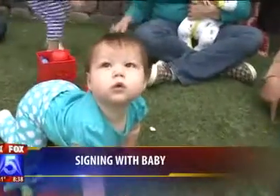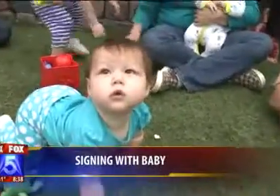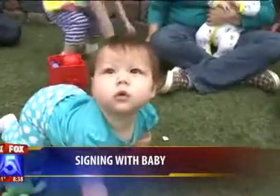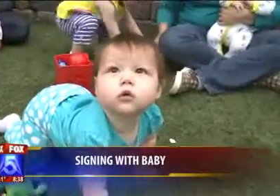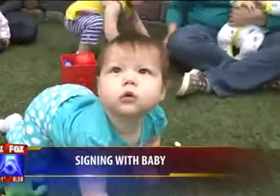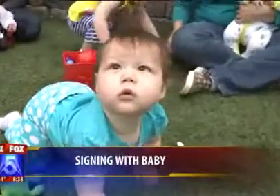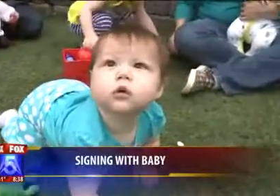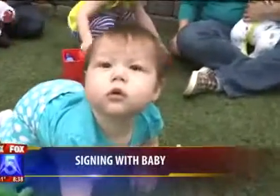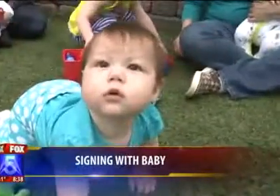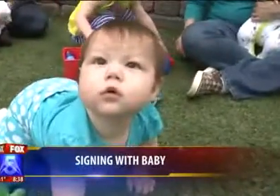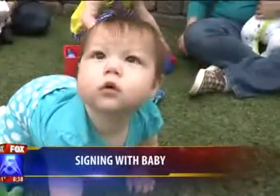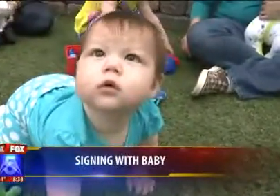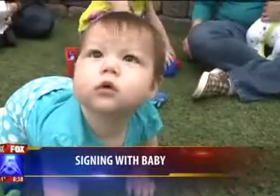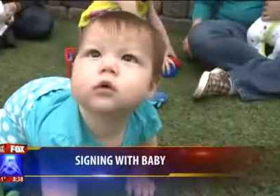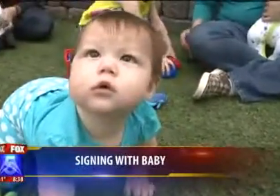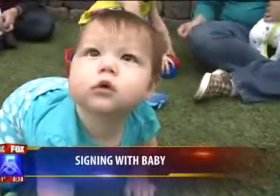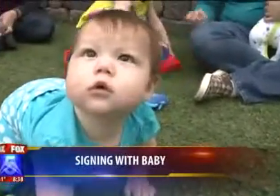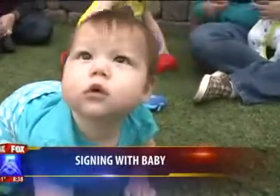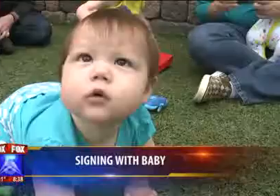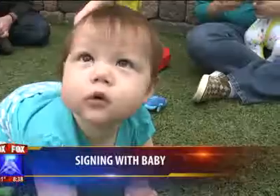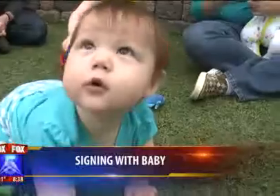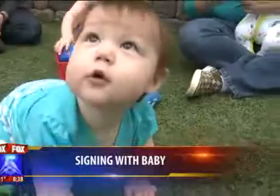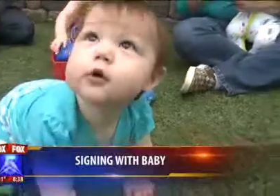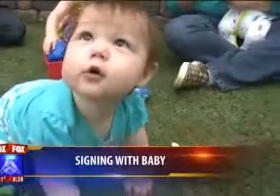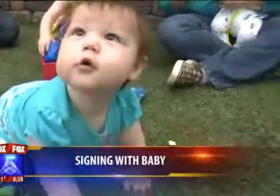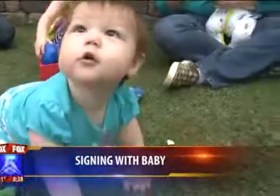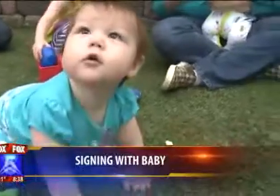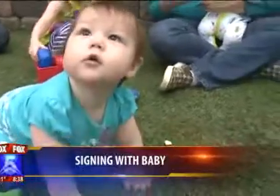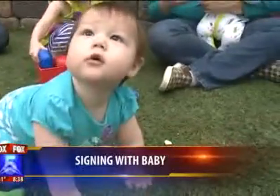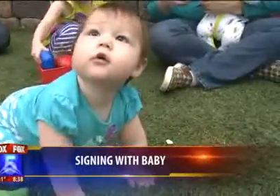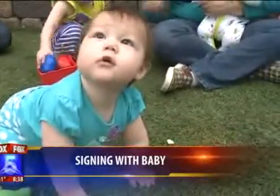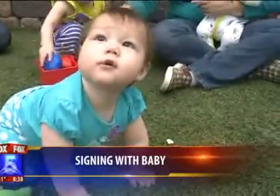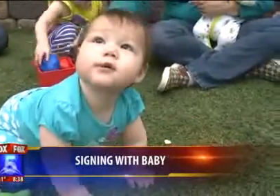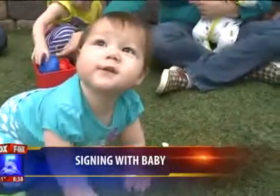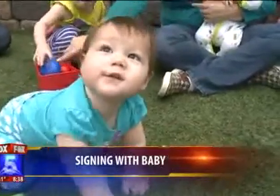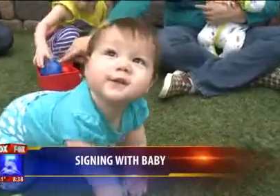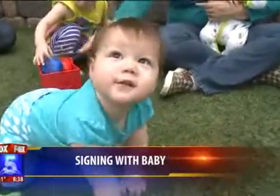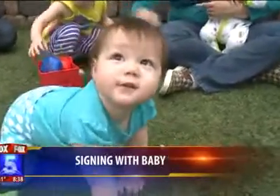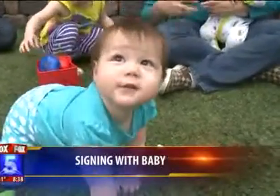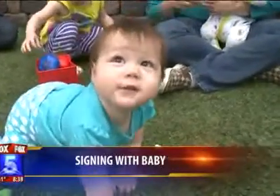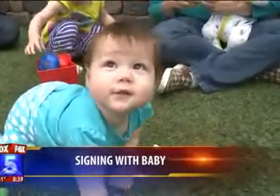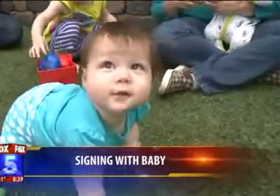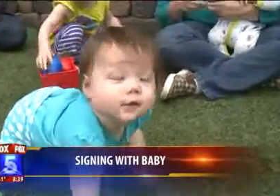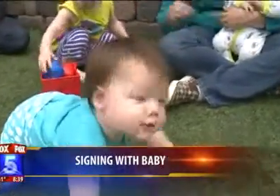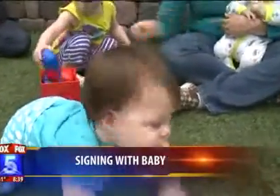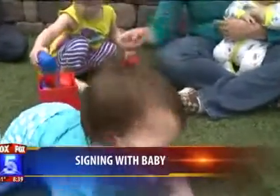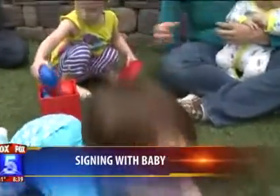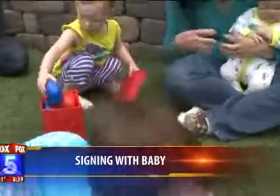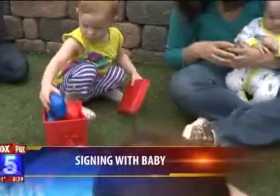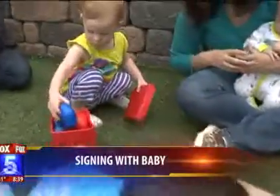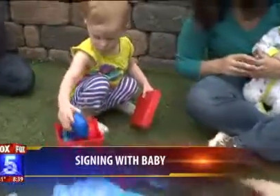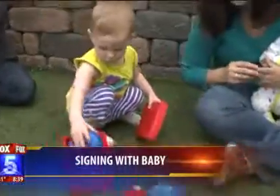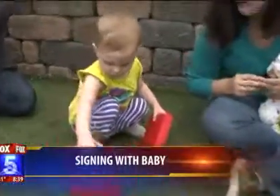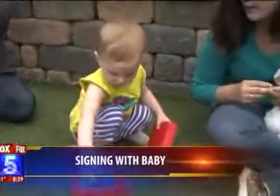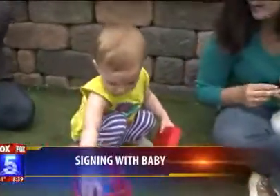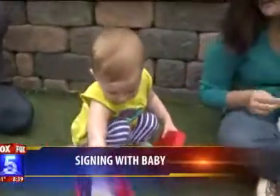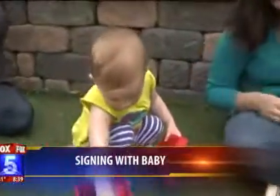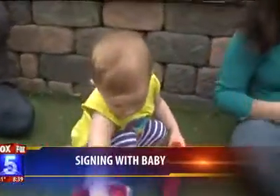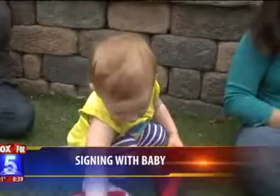throughout the day, you don't always know what the word is. Okay, so anybody can do this? Yes. Can you show, these are a group of your mommies that actually take the